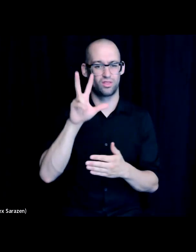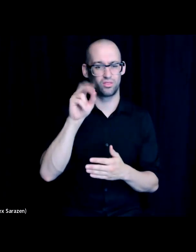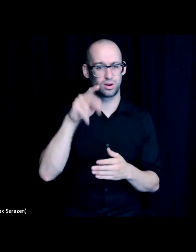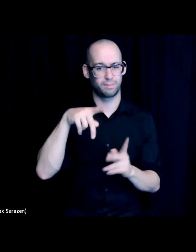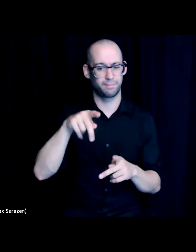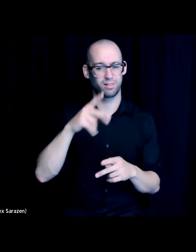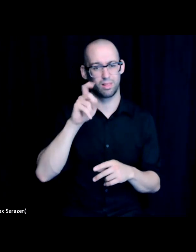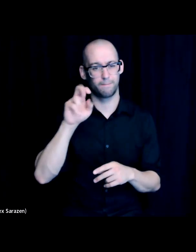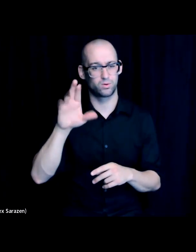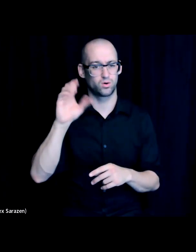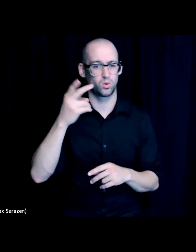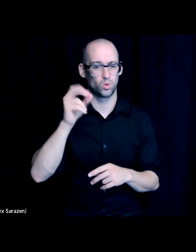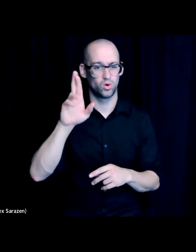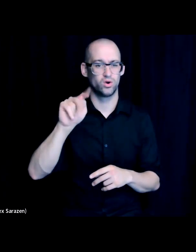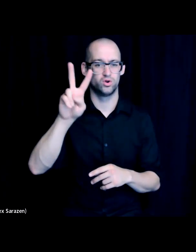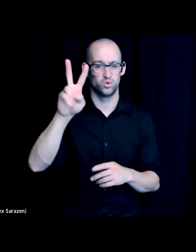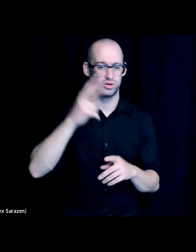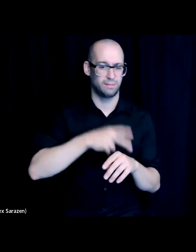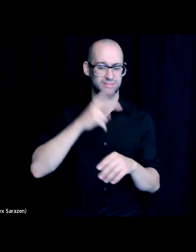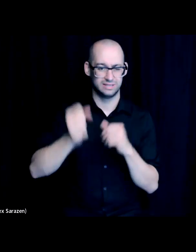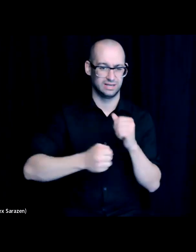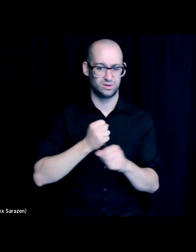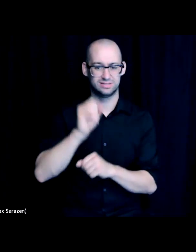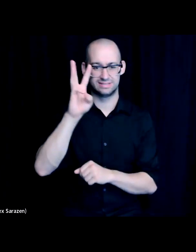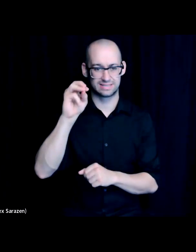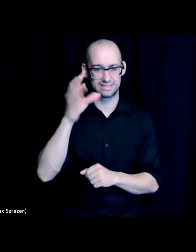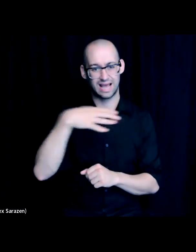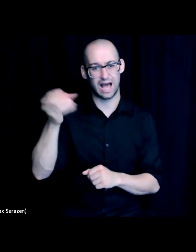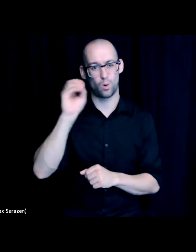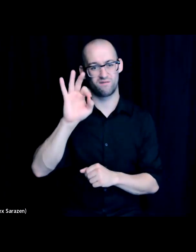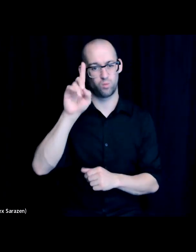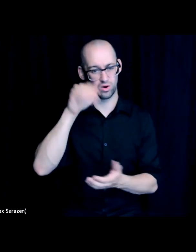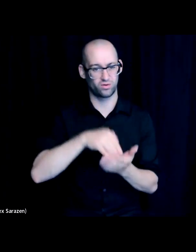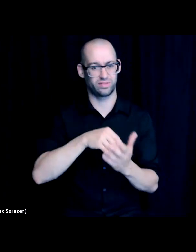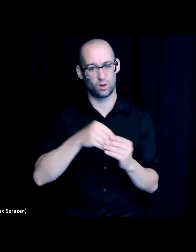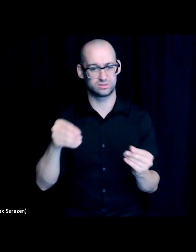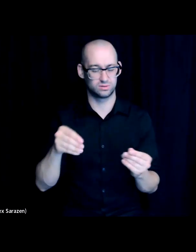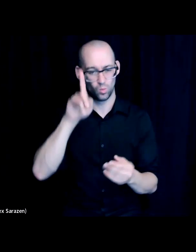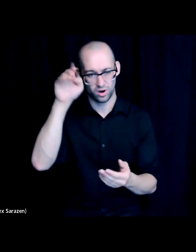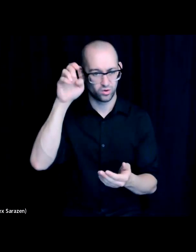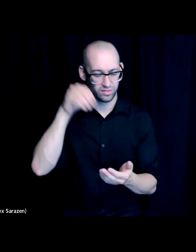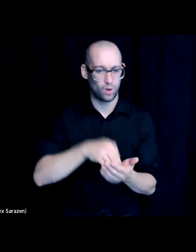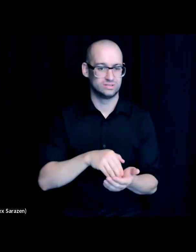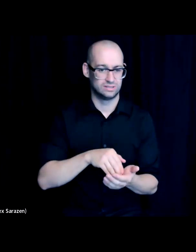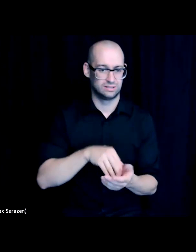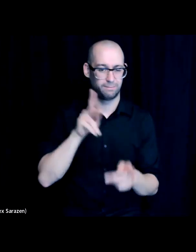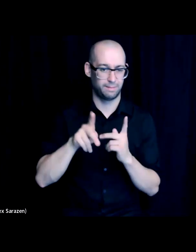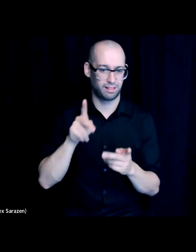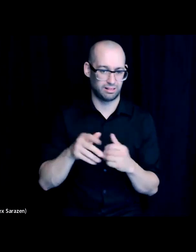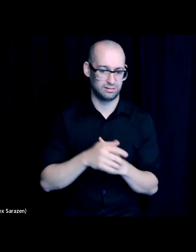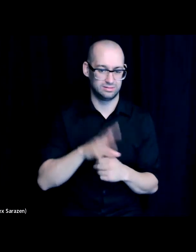cohort, 2 cohorts a year. So 60 people out of 100,000 in a year. So it's just,